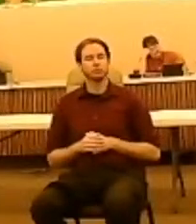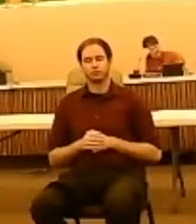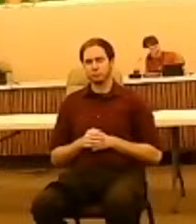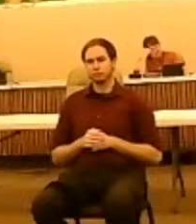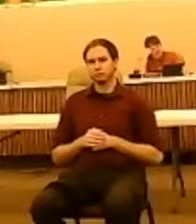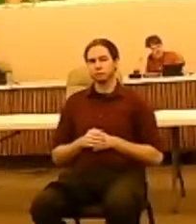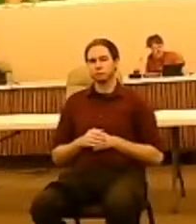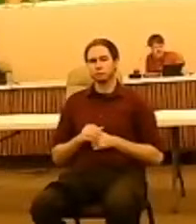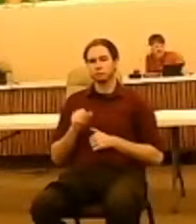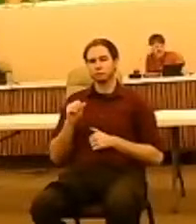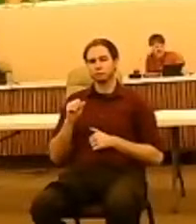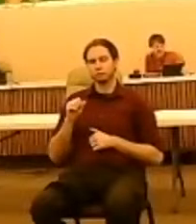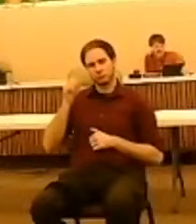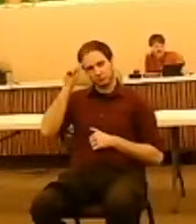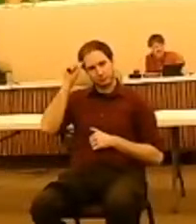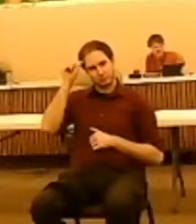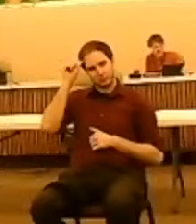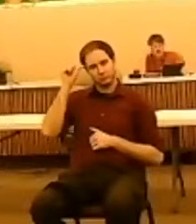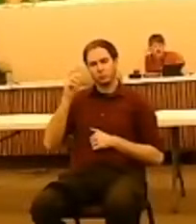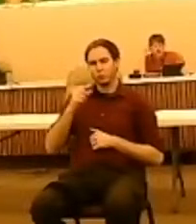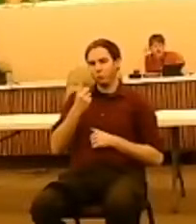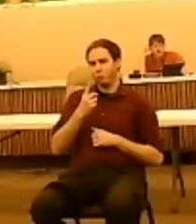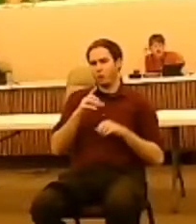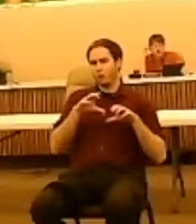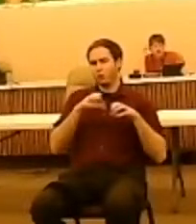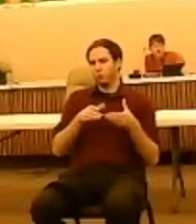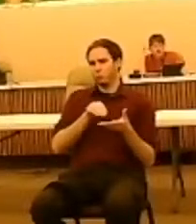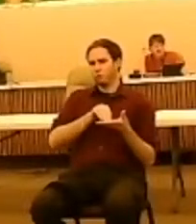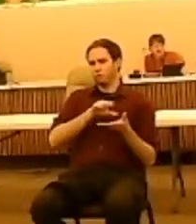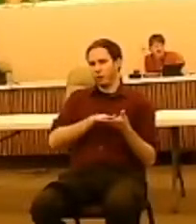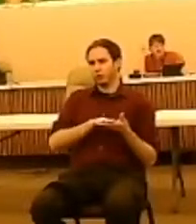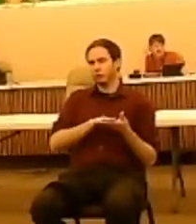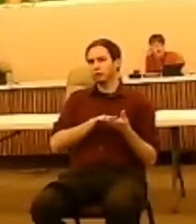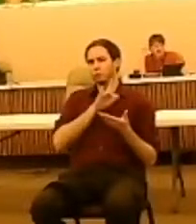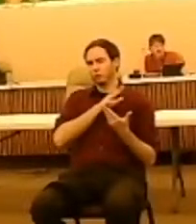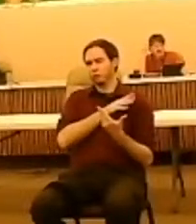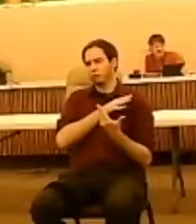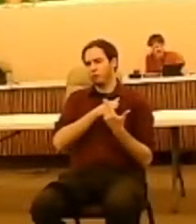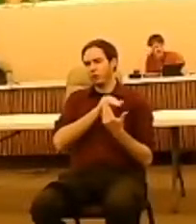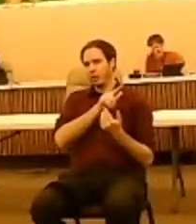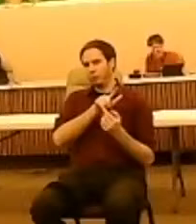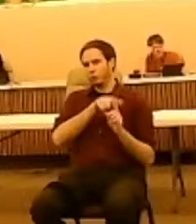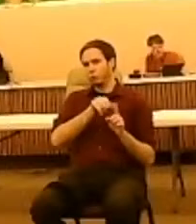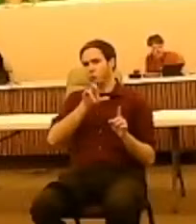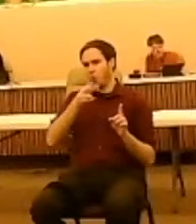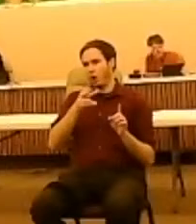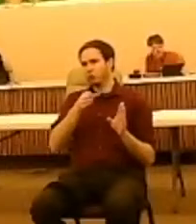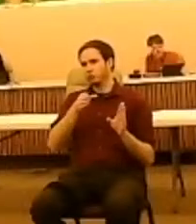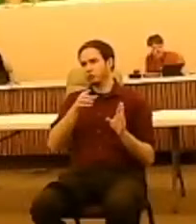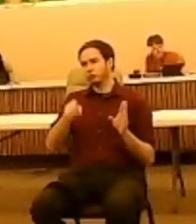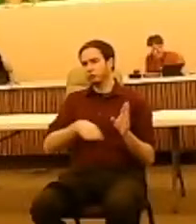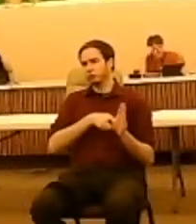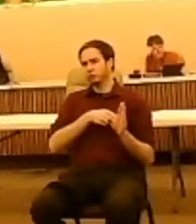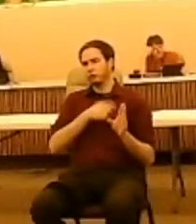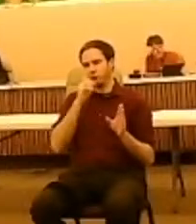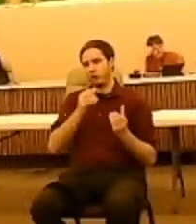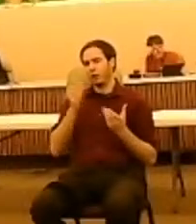So the one group record runs essentially from April through March, so that's why this is up